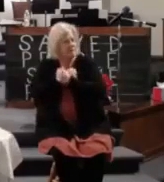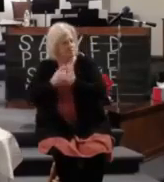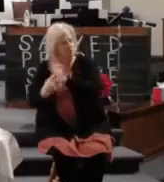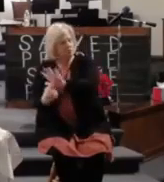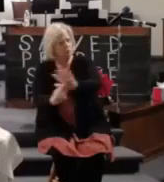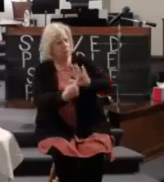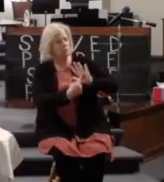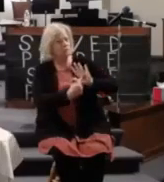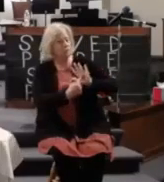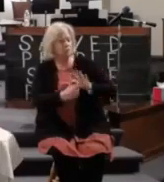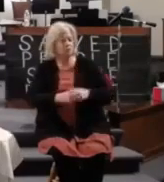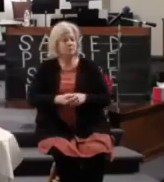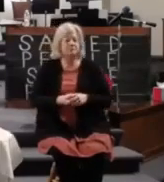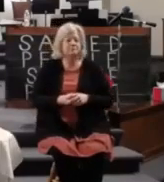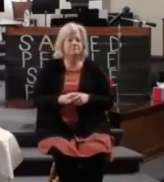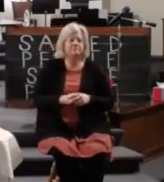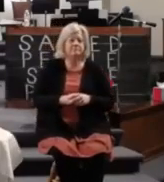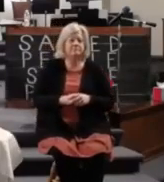I have a